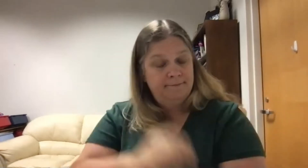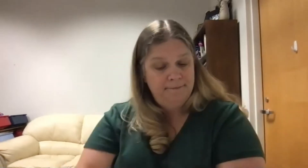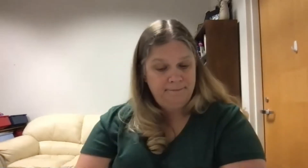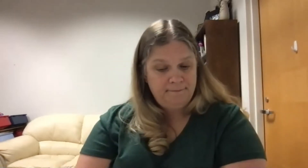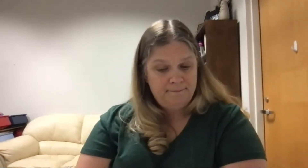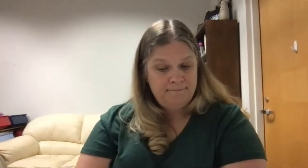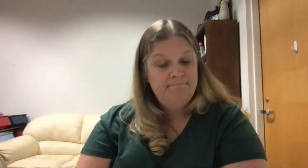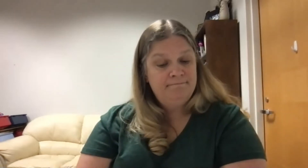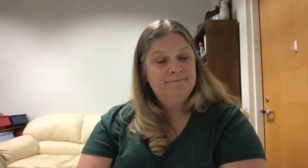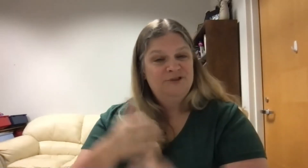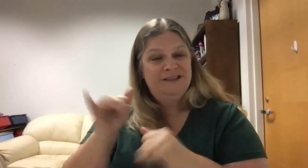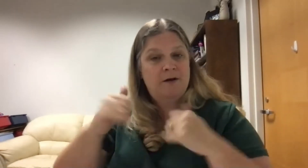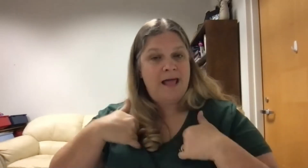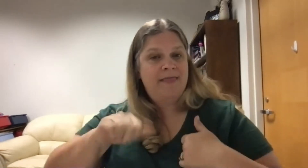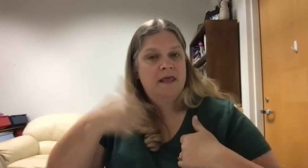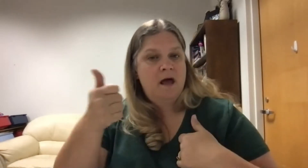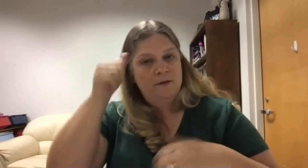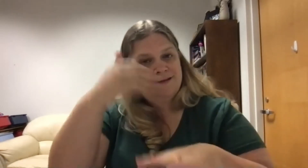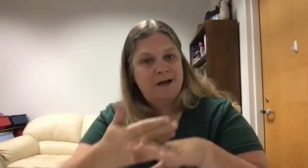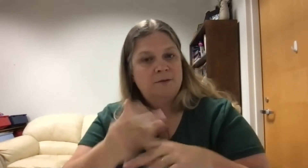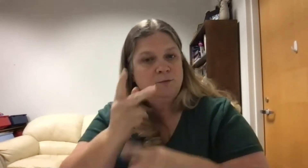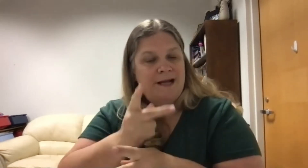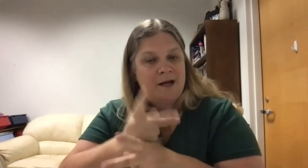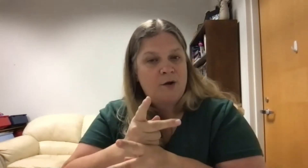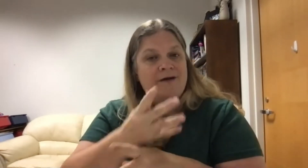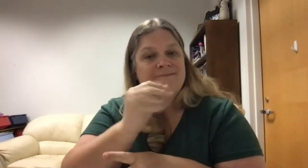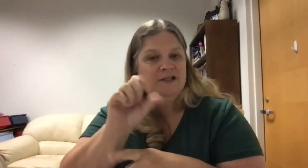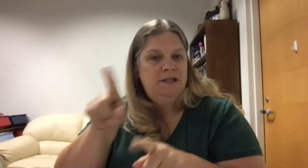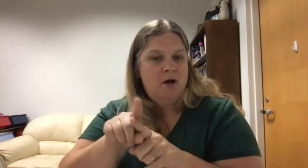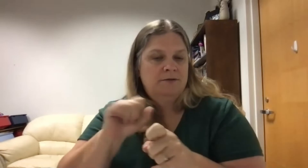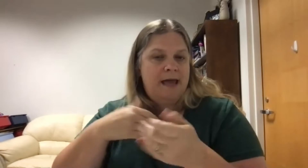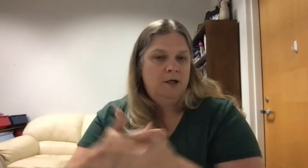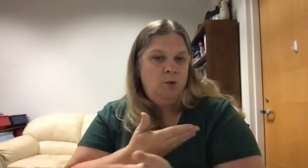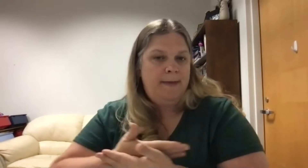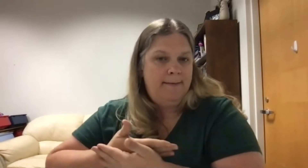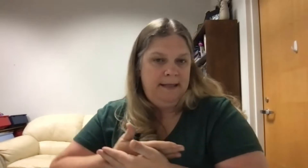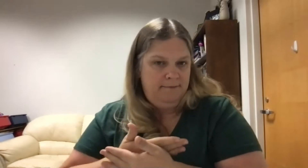time became suicidal and had suicidal thoughts, but she still had another son